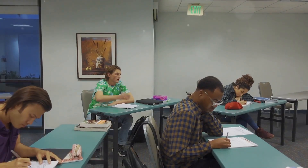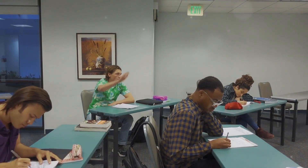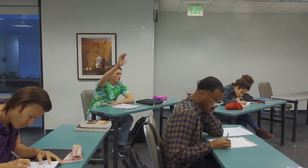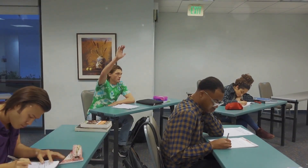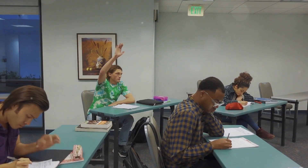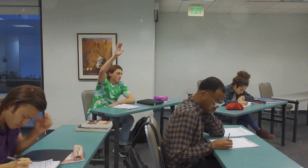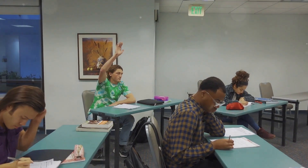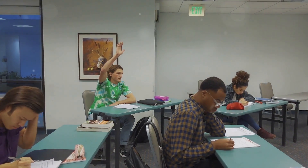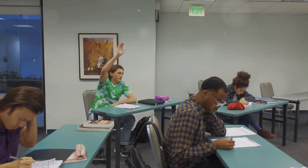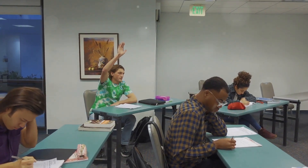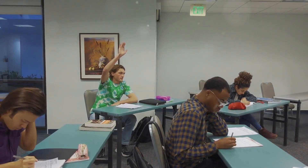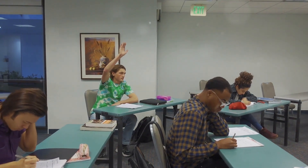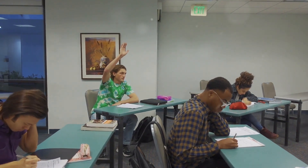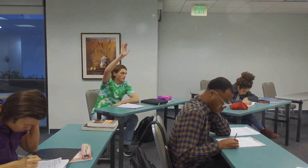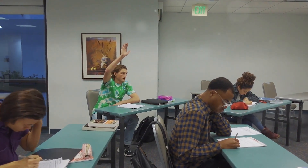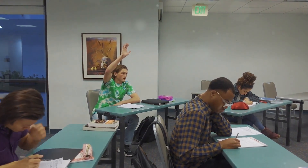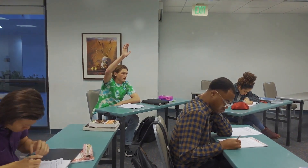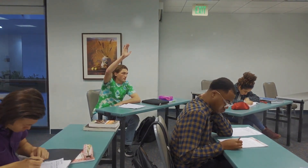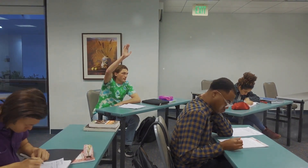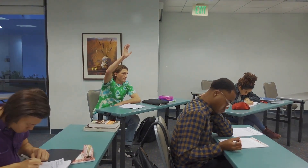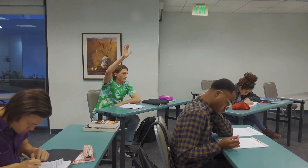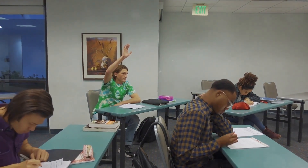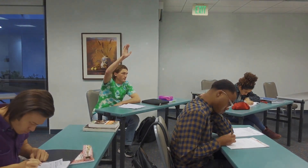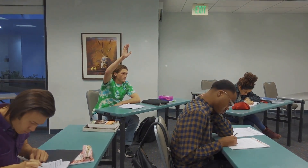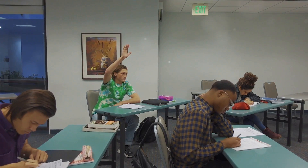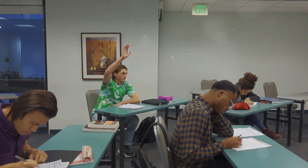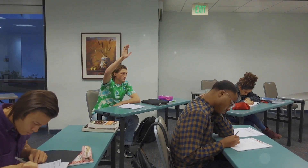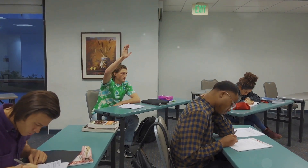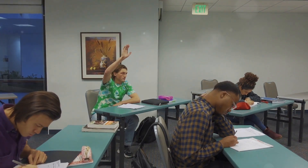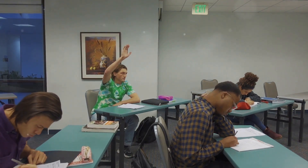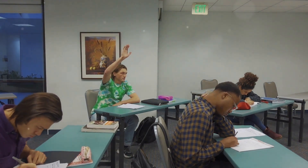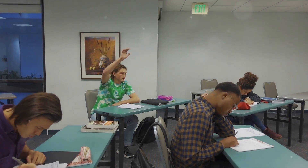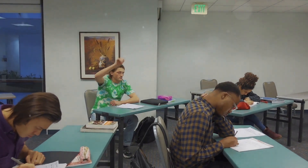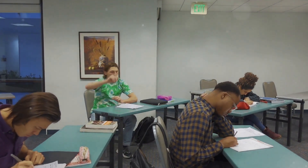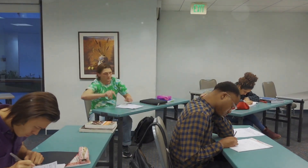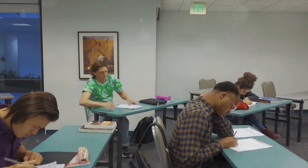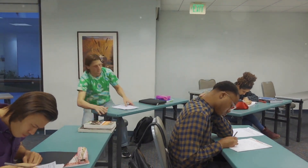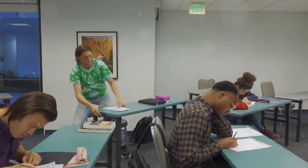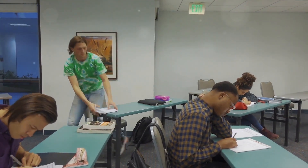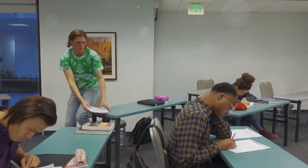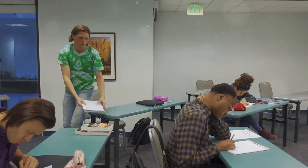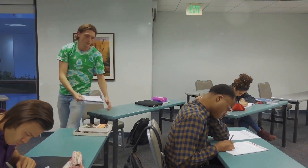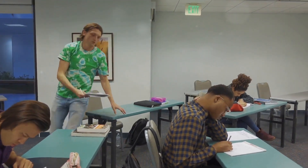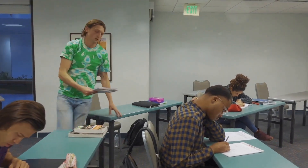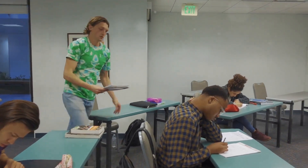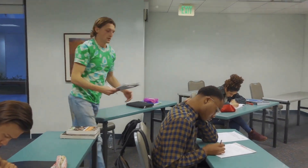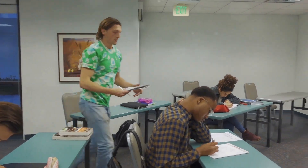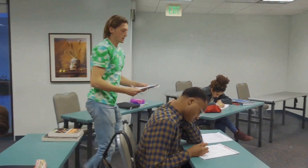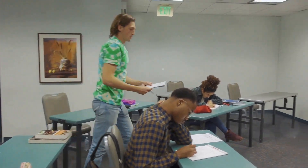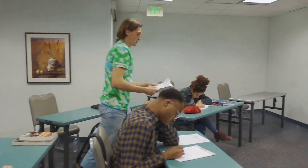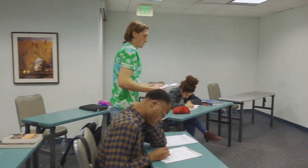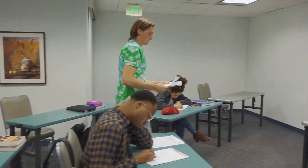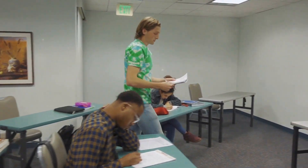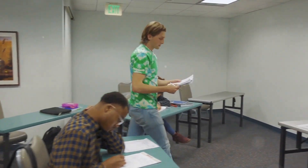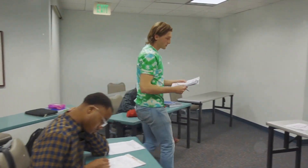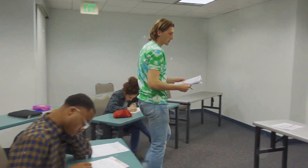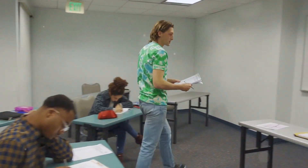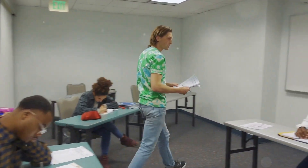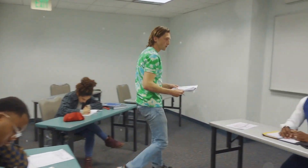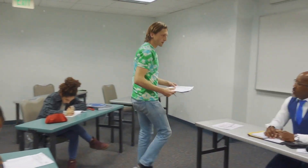structures may seem different, but they become natural with practice. With time and consistent use, learners can become fluent and